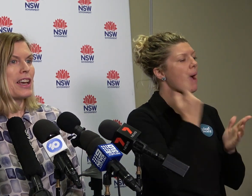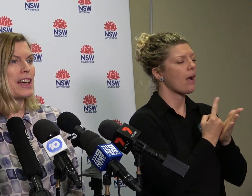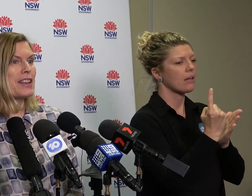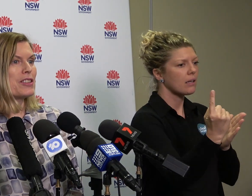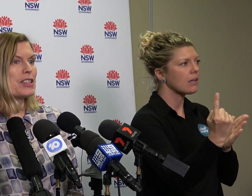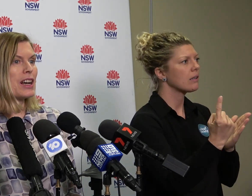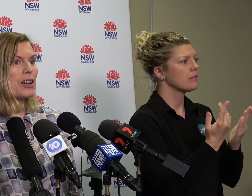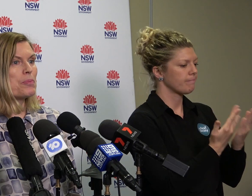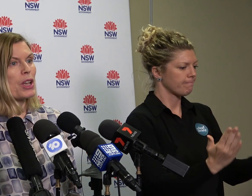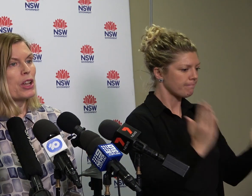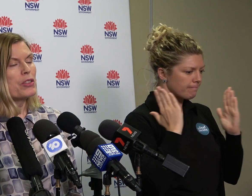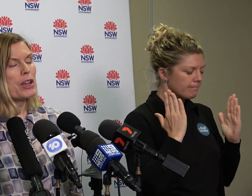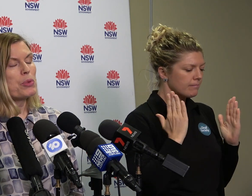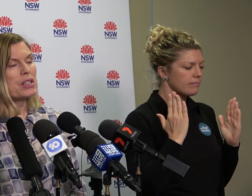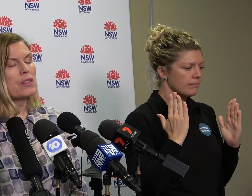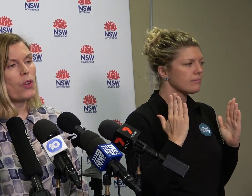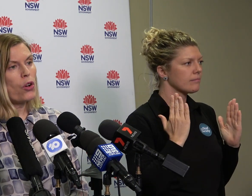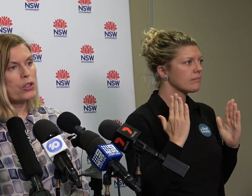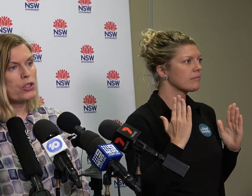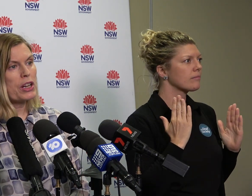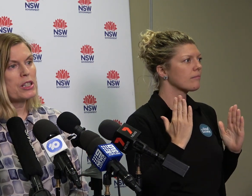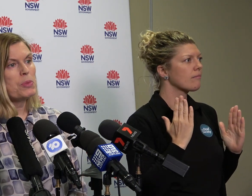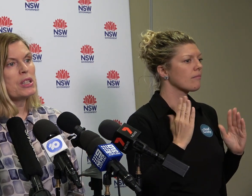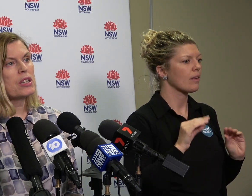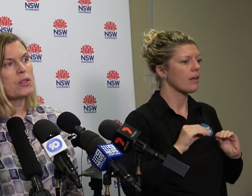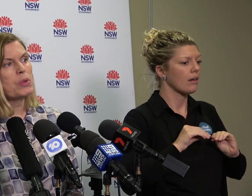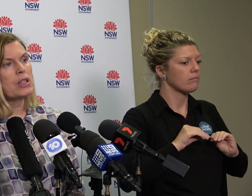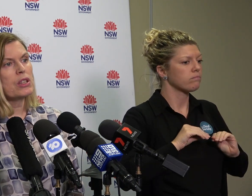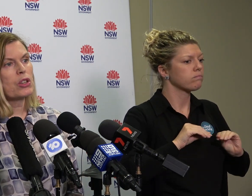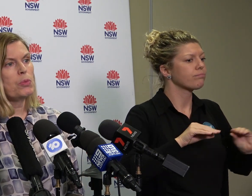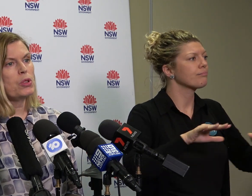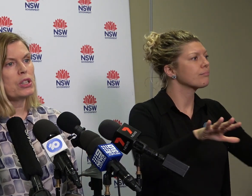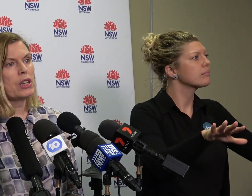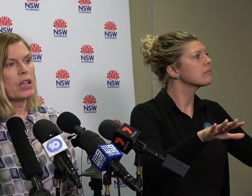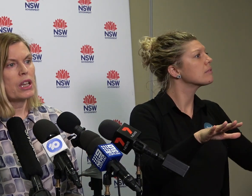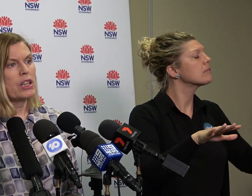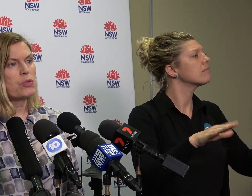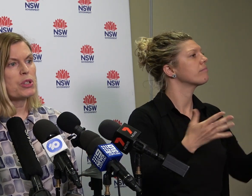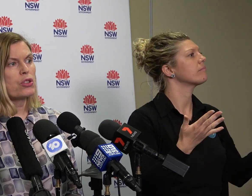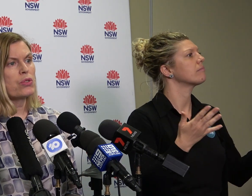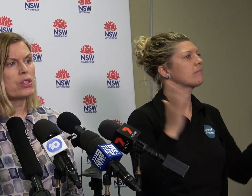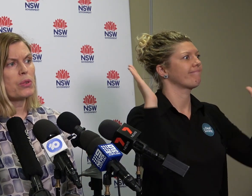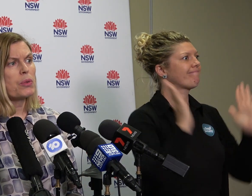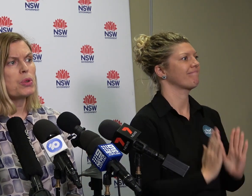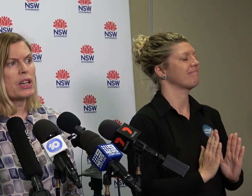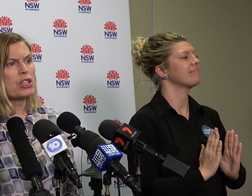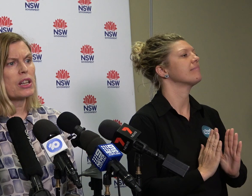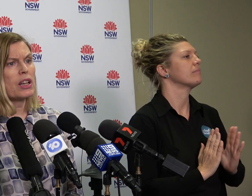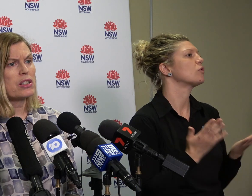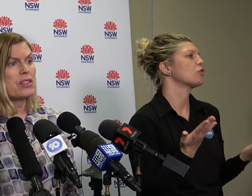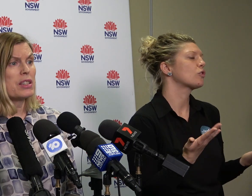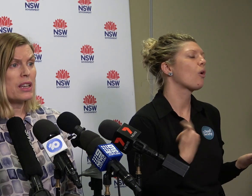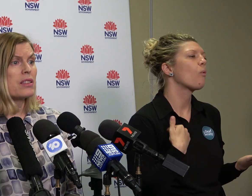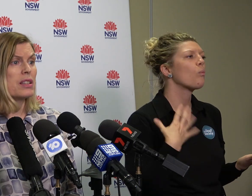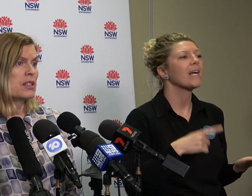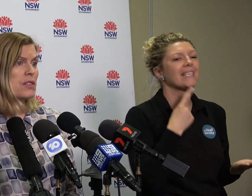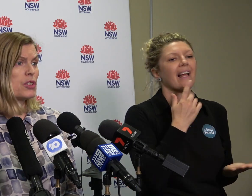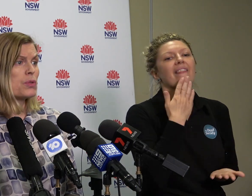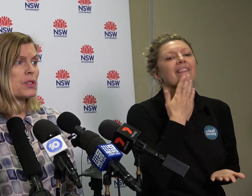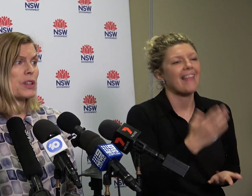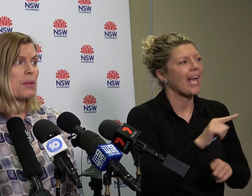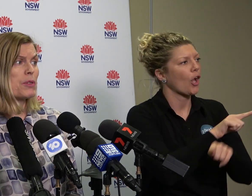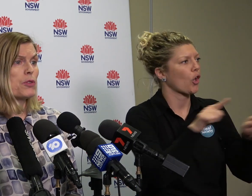isolated and their risk on transmitting it within the community is reduced. So I would actually like to thank